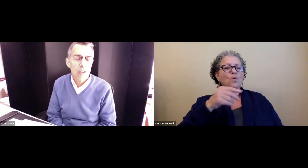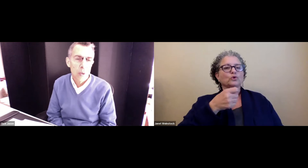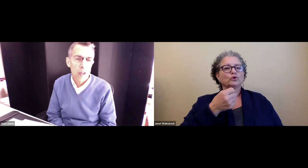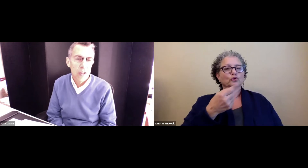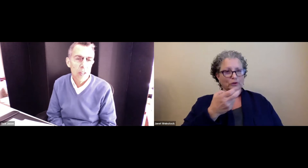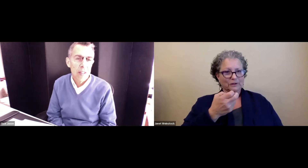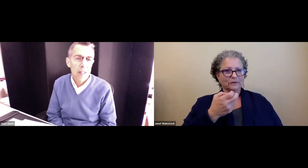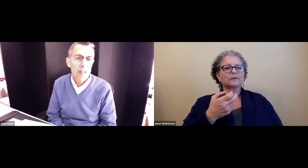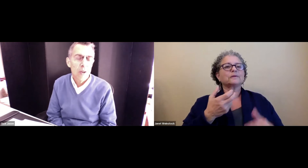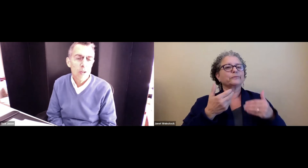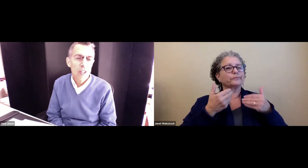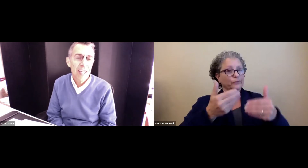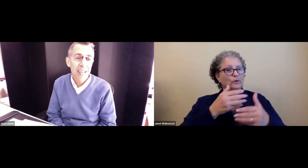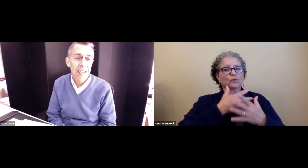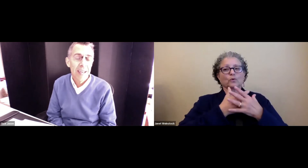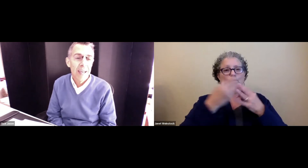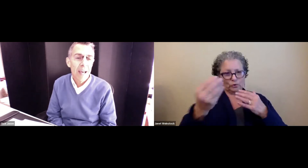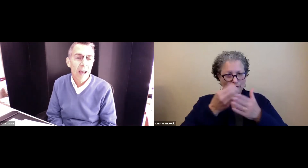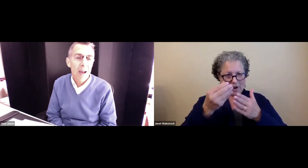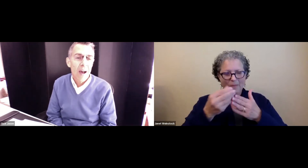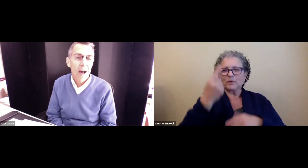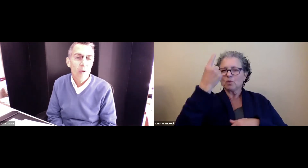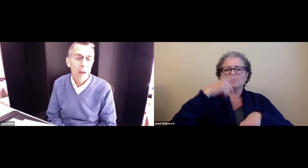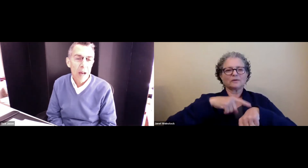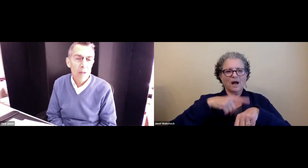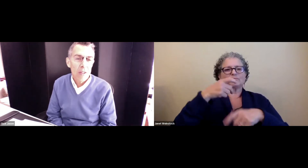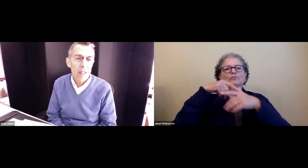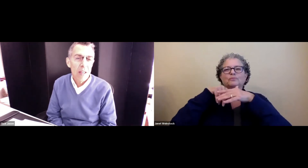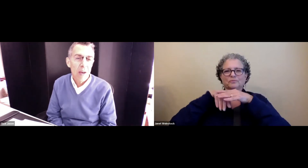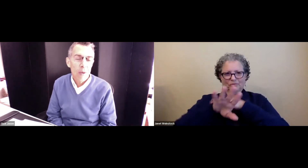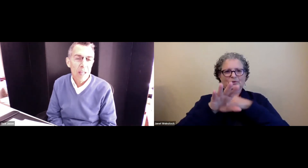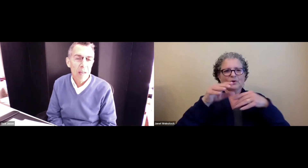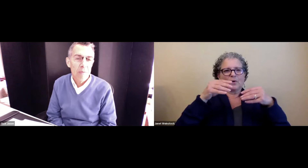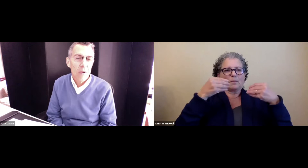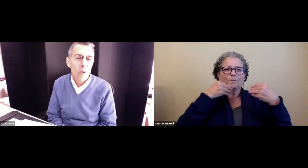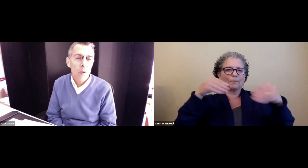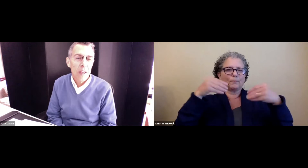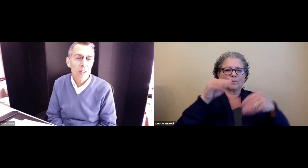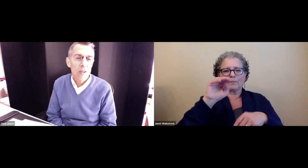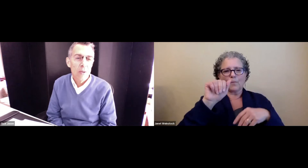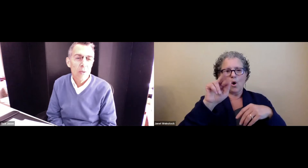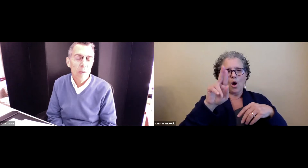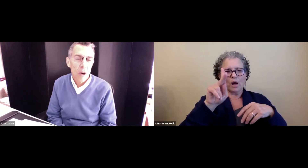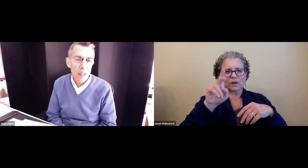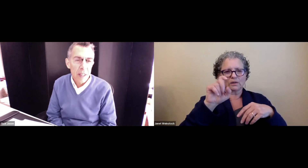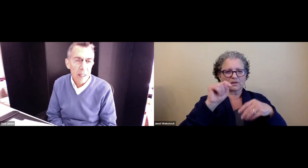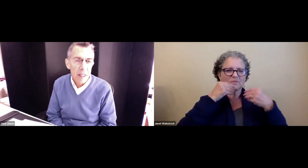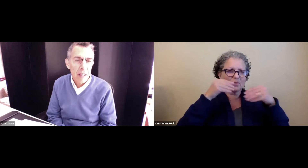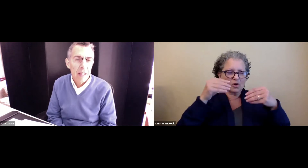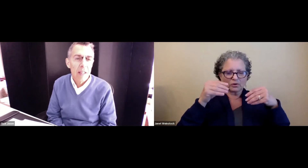Jewish. So she went out at one time, went into the market,